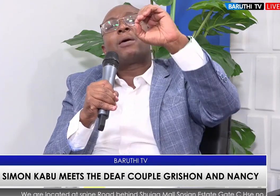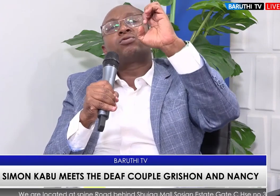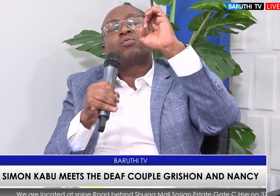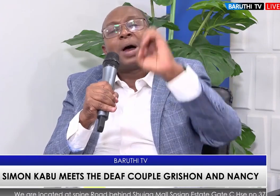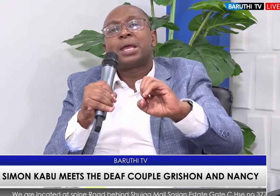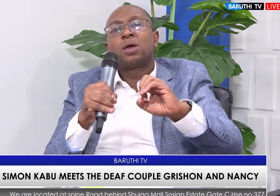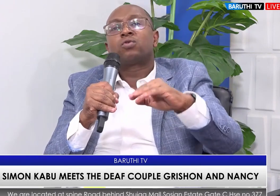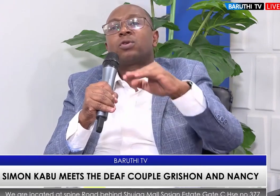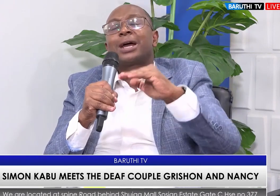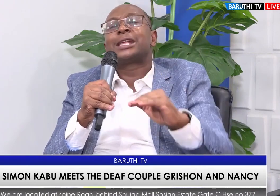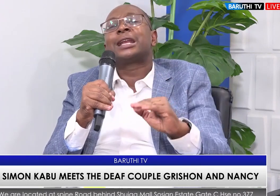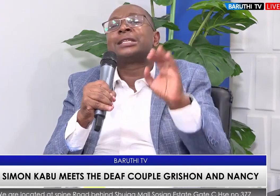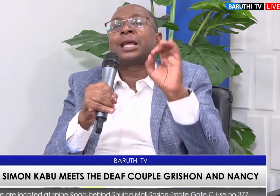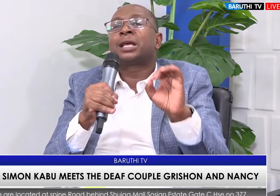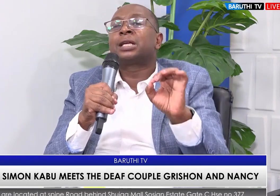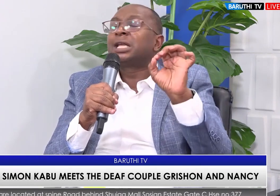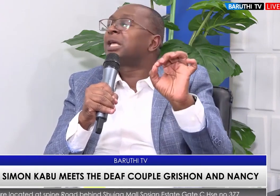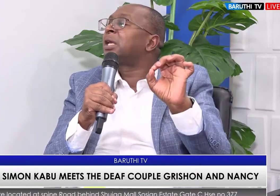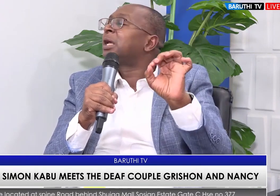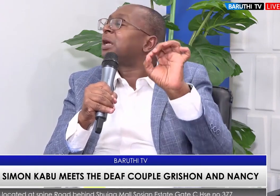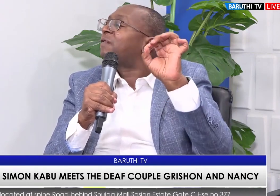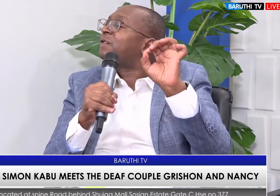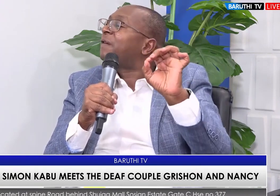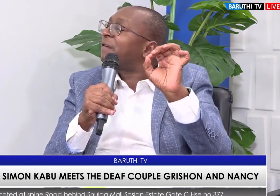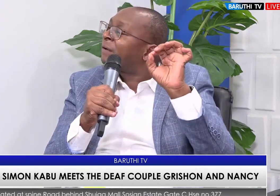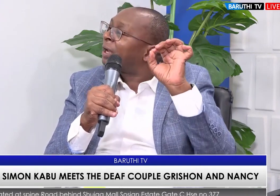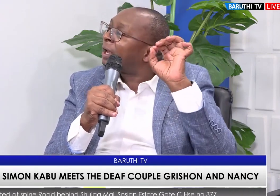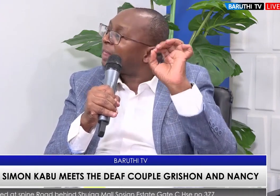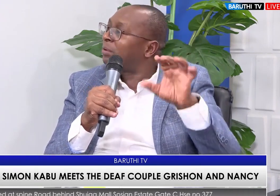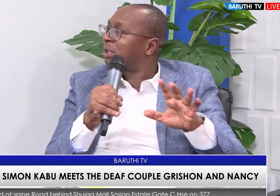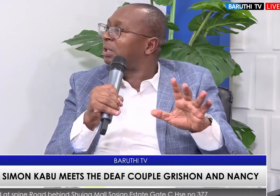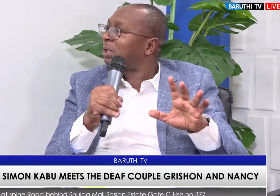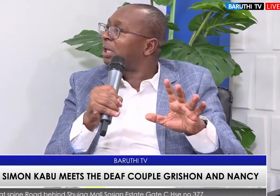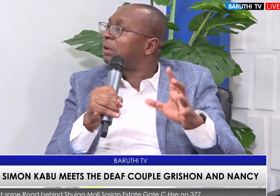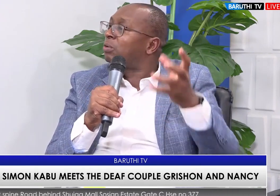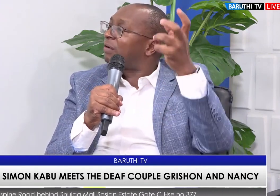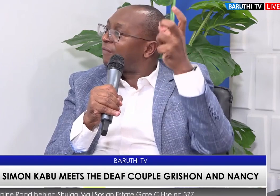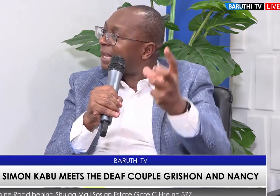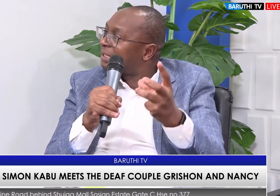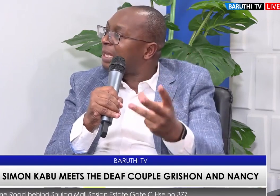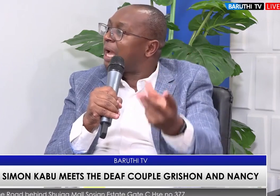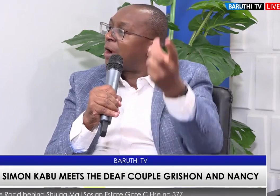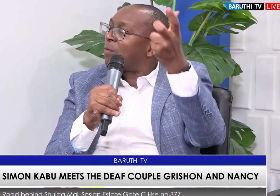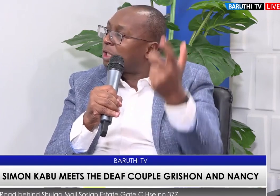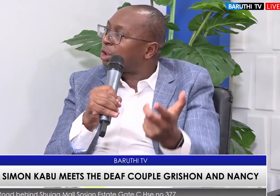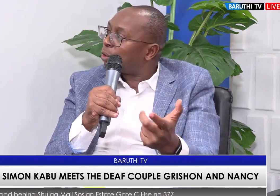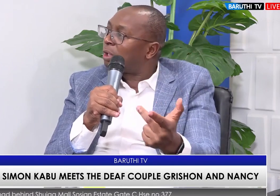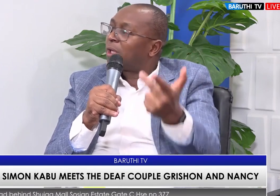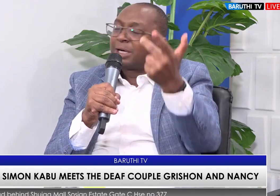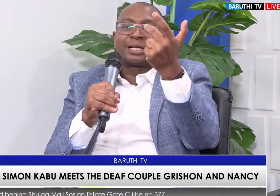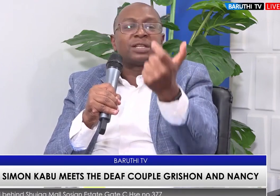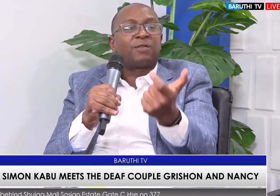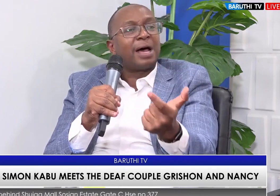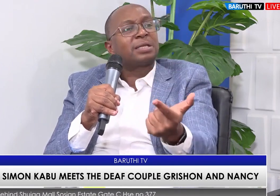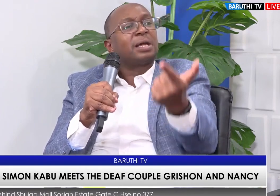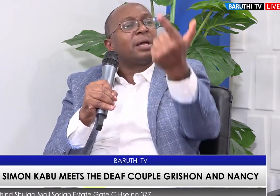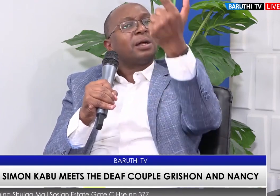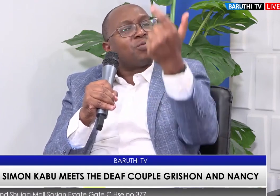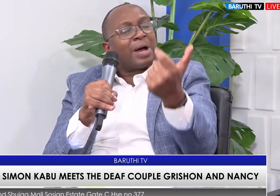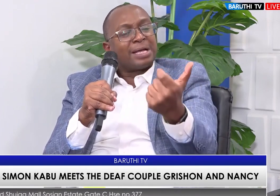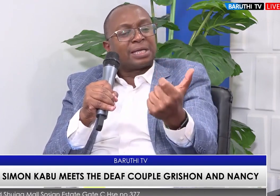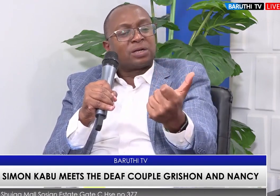Kenya. Ukienda Mombasa uangalie hoteli za Mombasa, za Masai Mara, za Samburu, za wherever. Bonfire is the number one supplier wa this hotel. So we are able to negotiate a